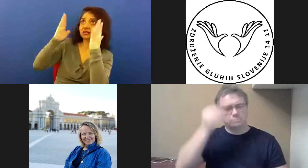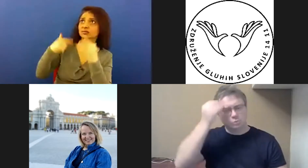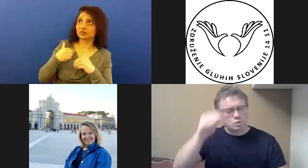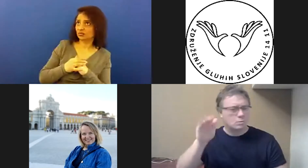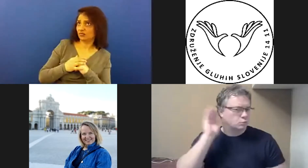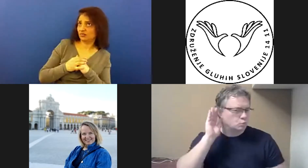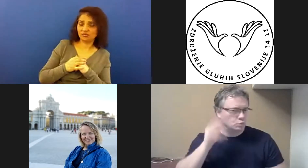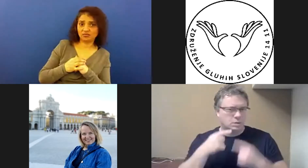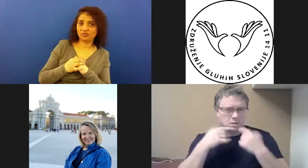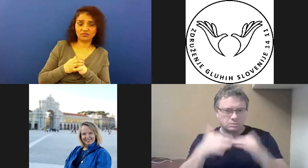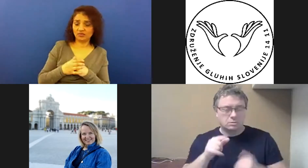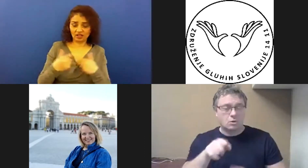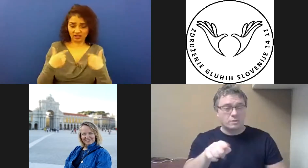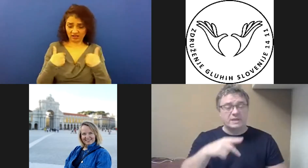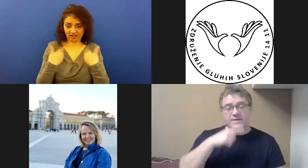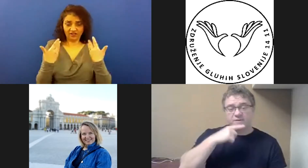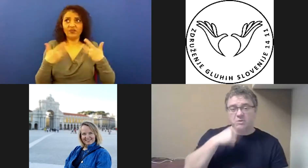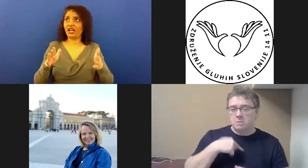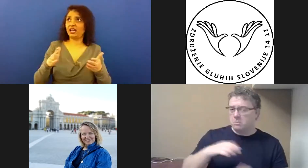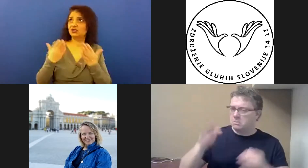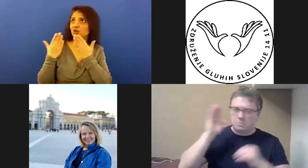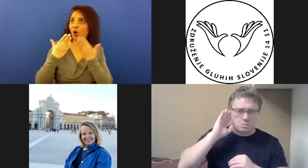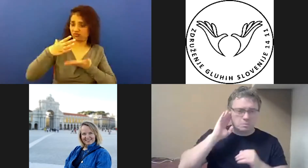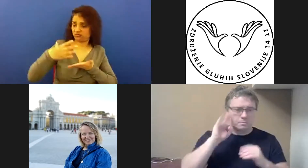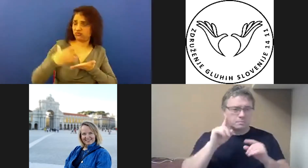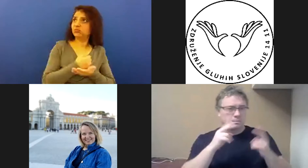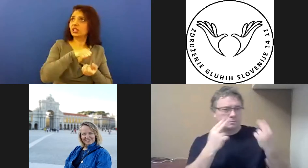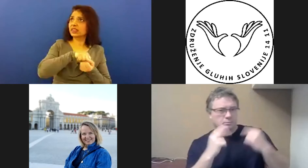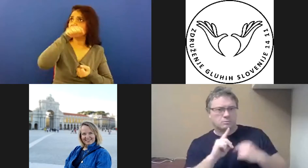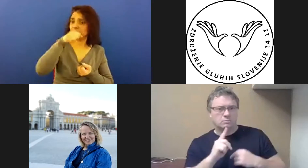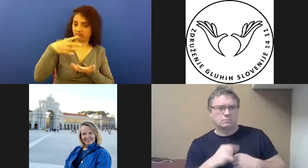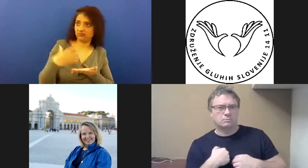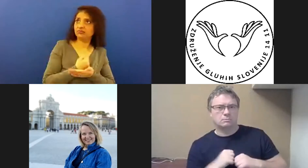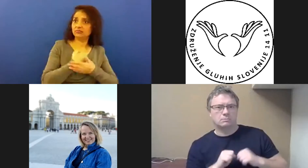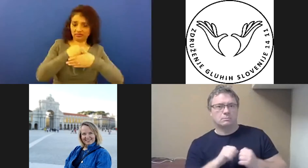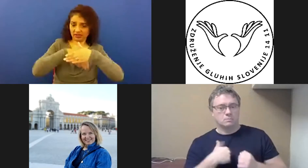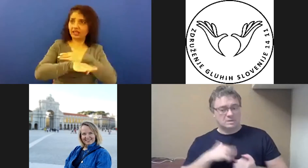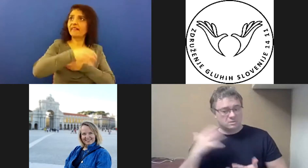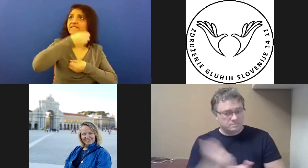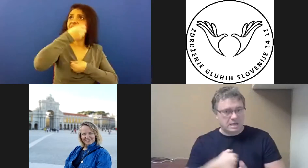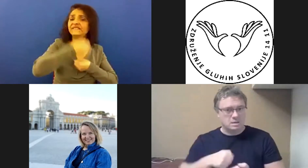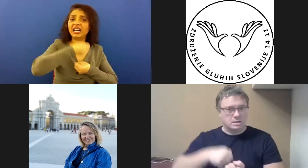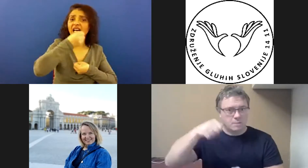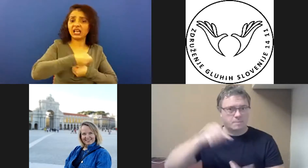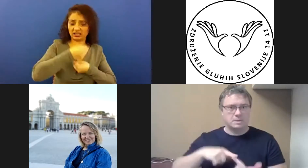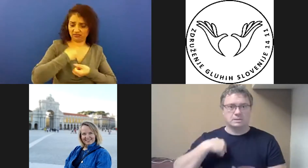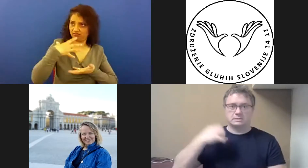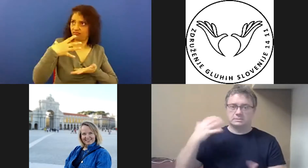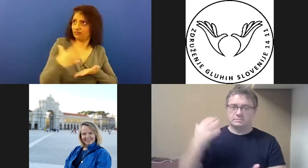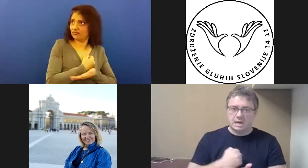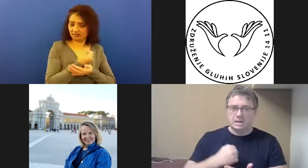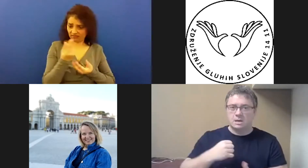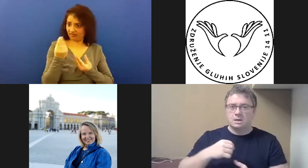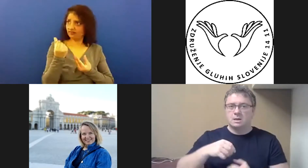My oldest brother told me, your dad is dead now, now I'm in charge. And I told him, well,